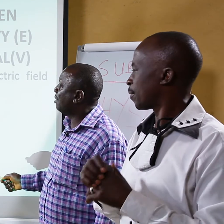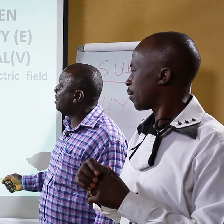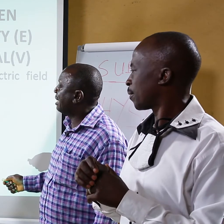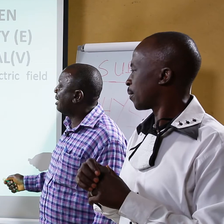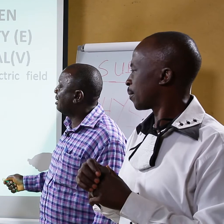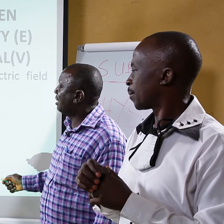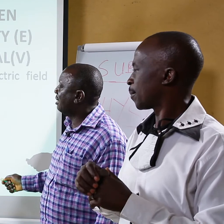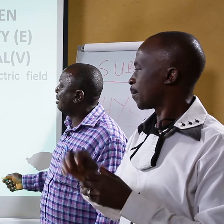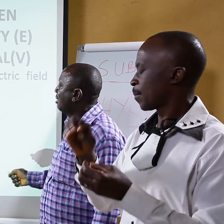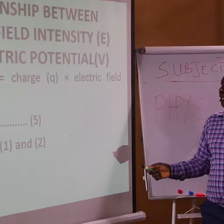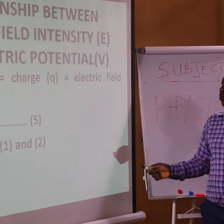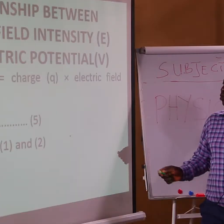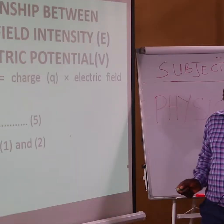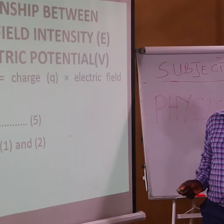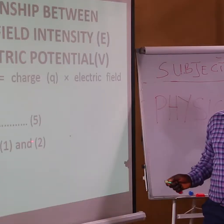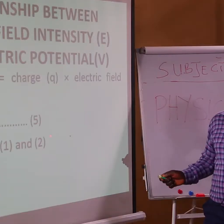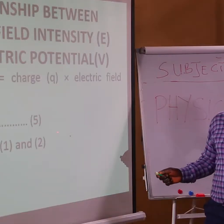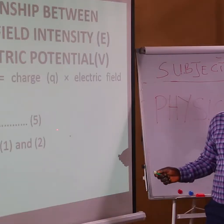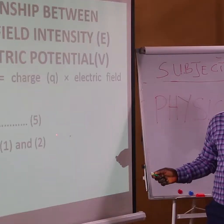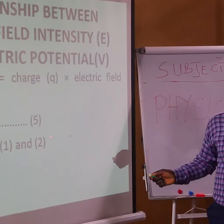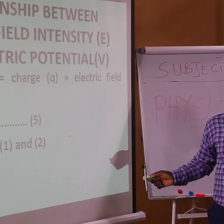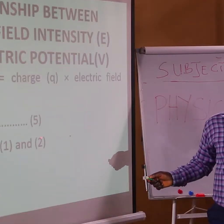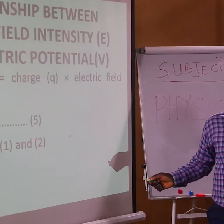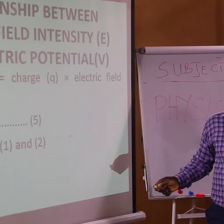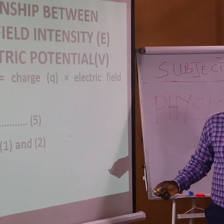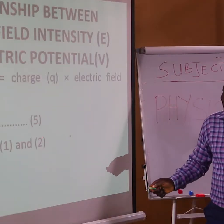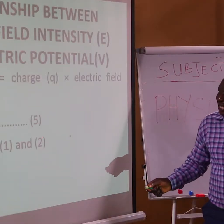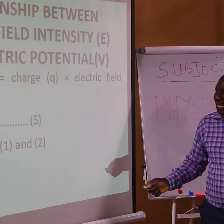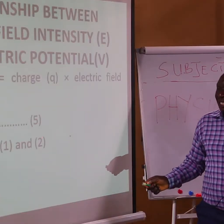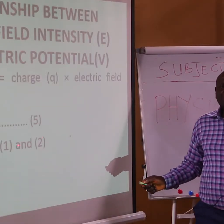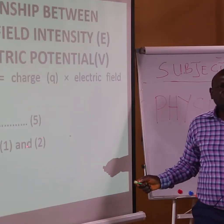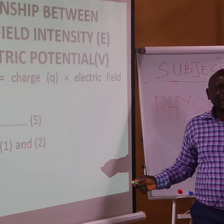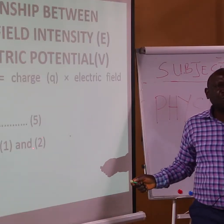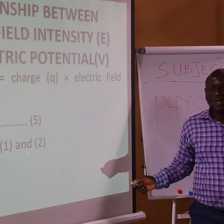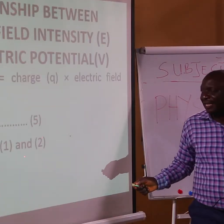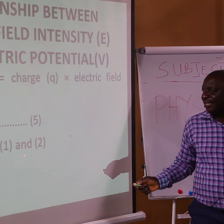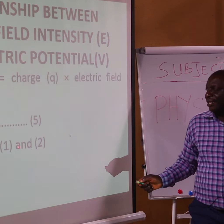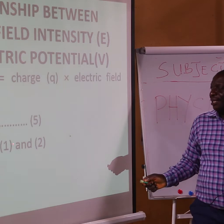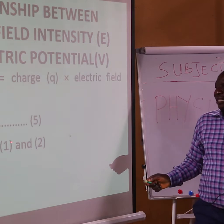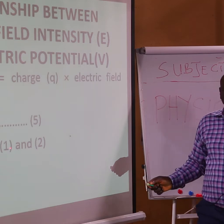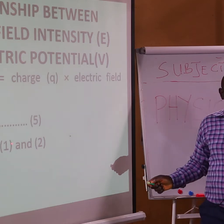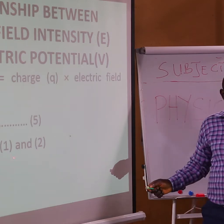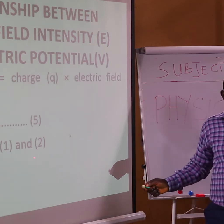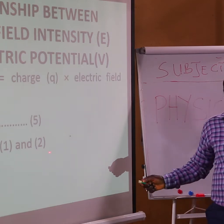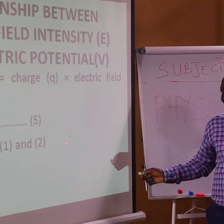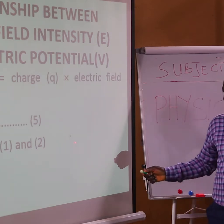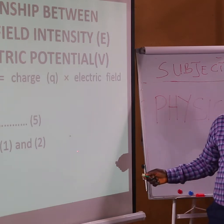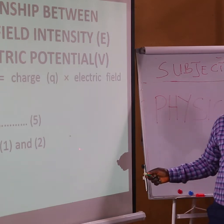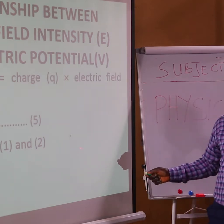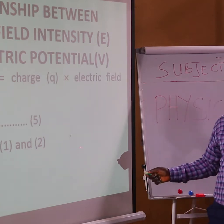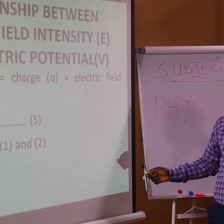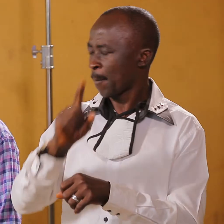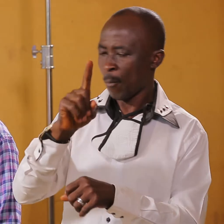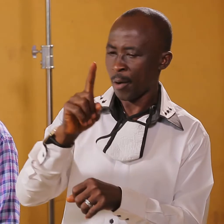times capital E. And we call this equation 5. Again, if we equate equation 1 and